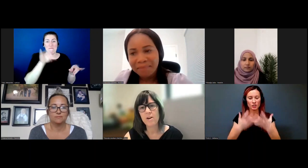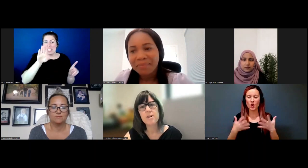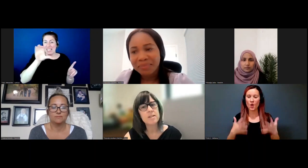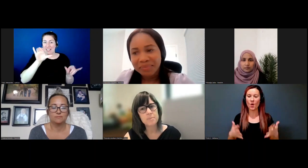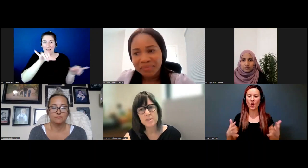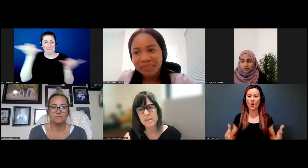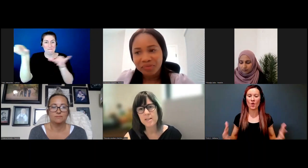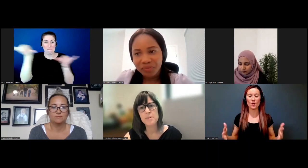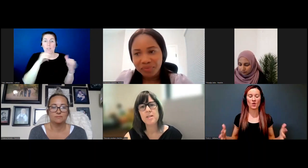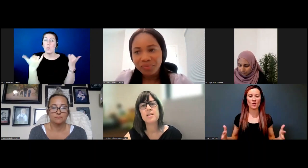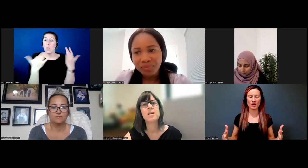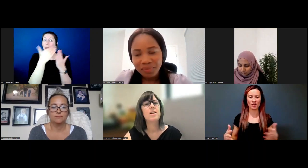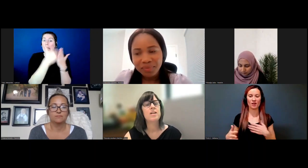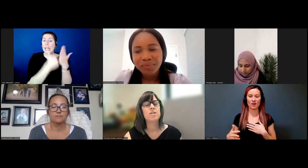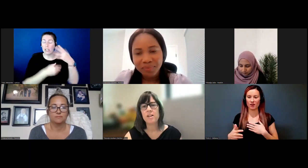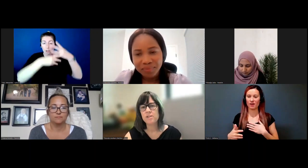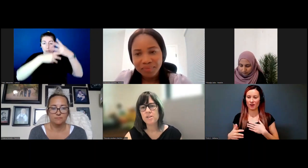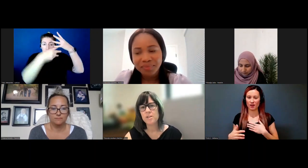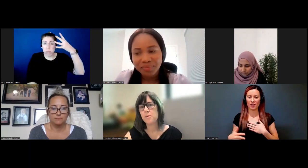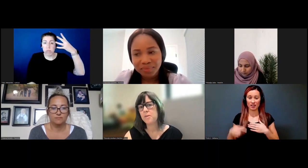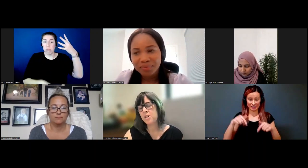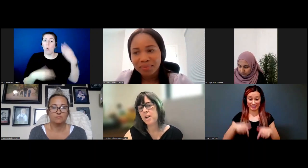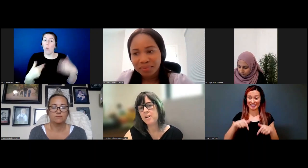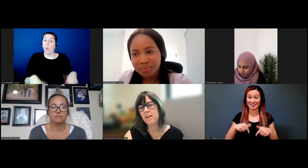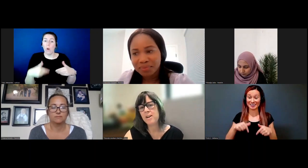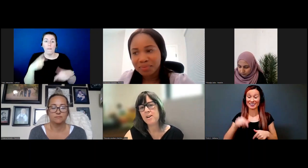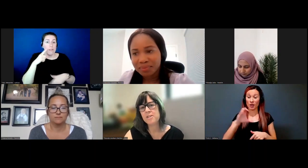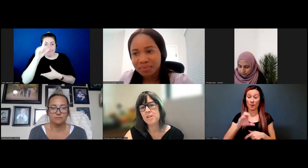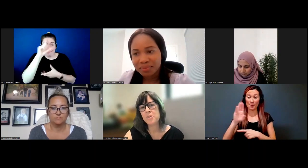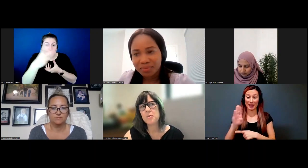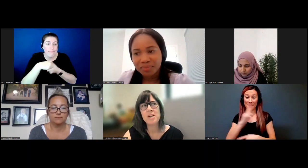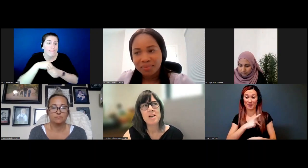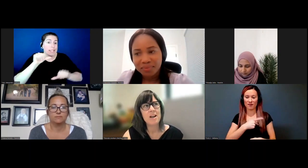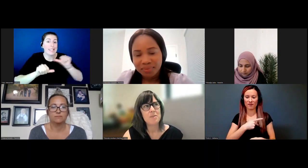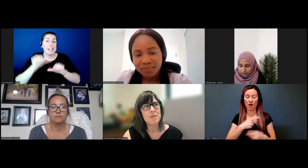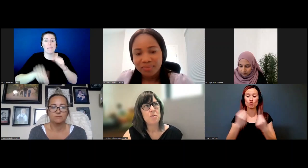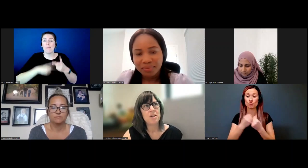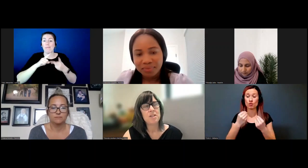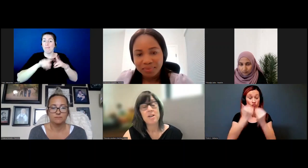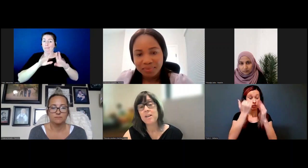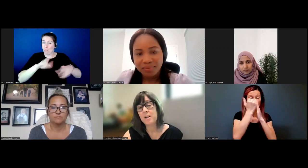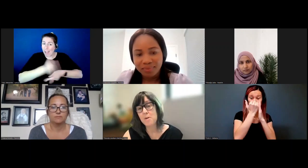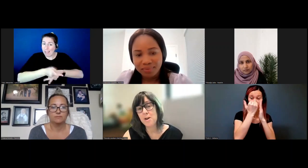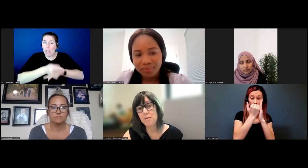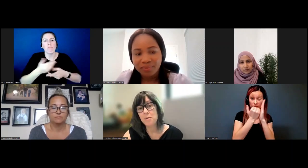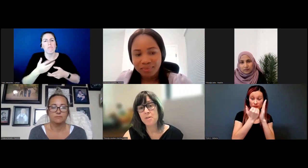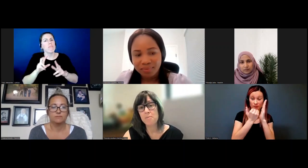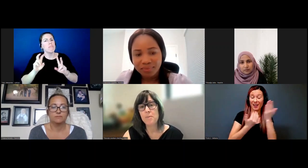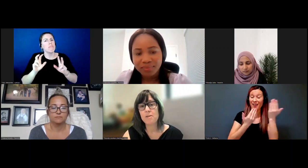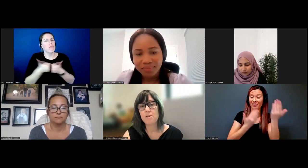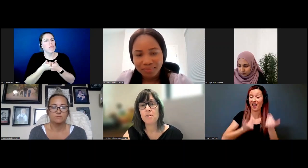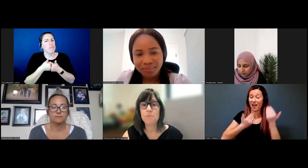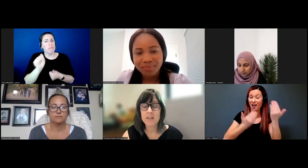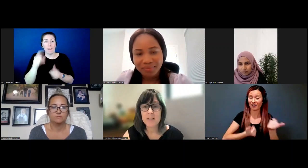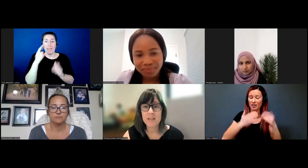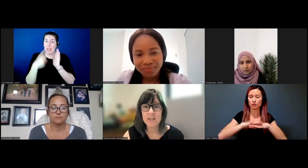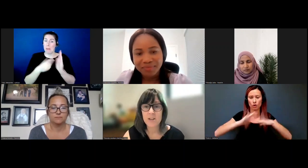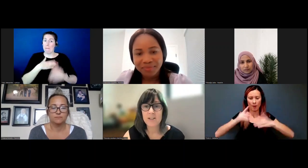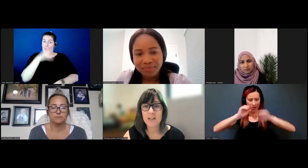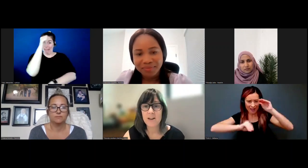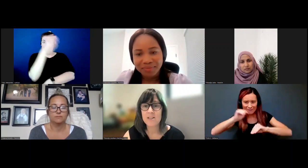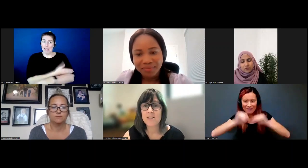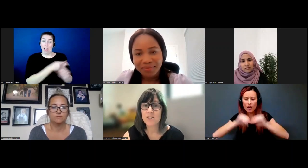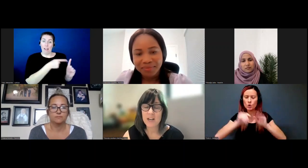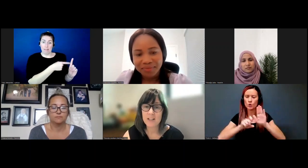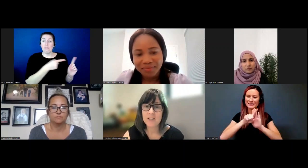wait lists for autism assessments, challenges with childcare. So supporting a child like mine with medical